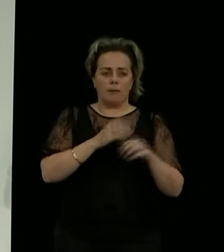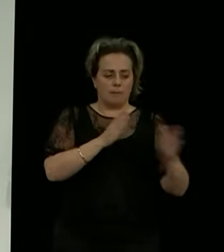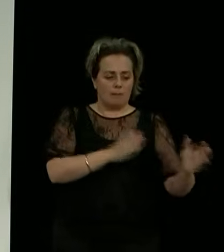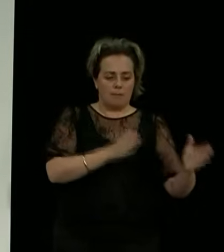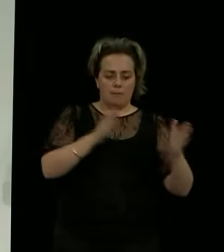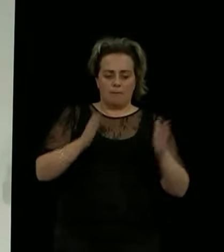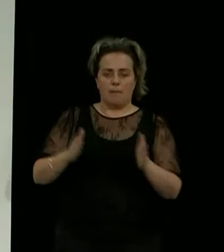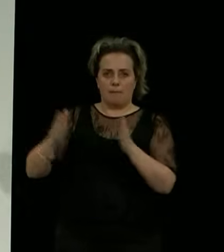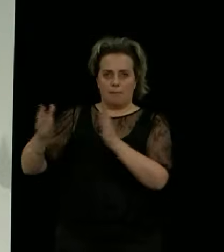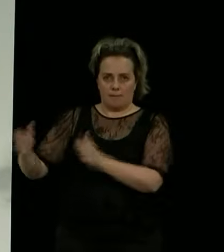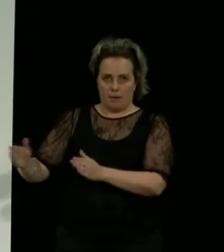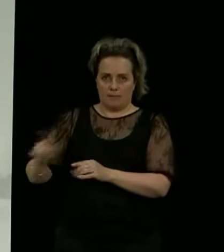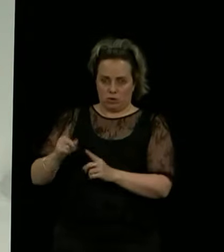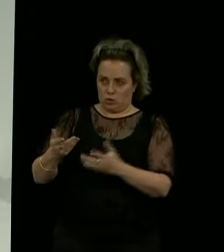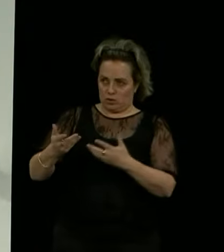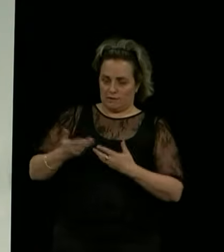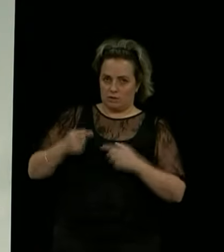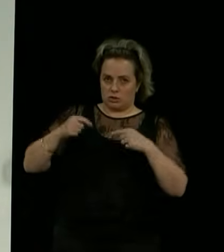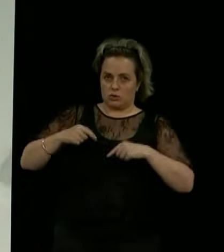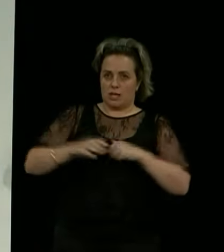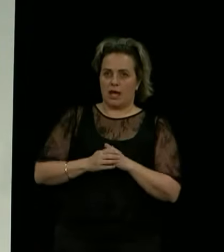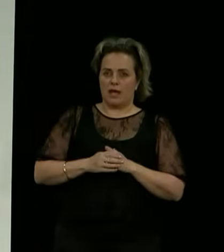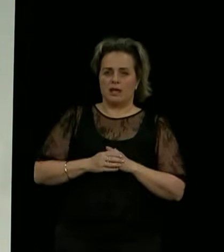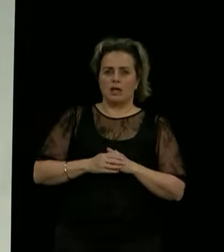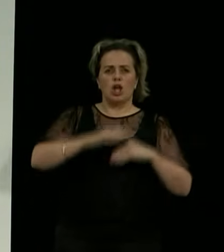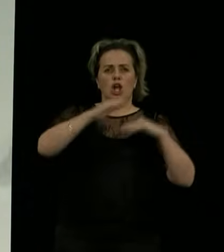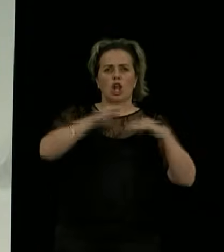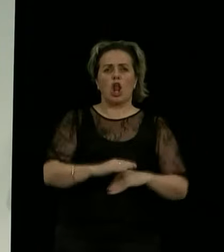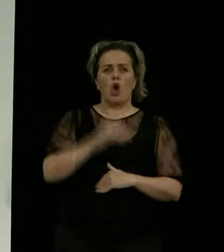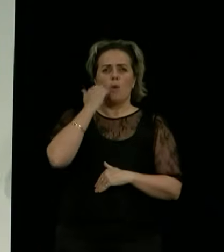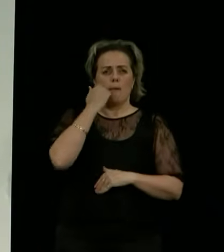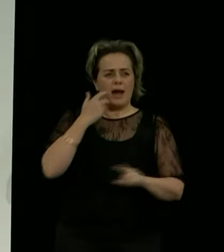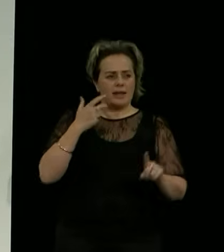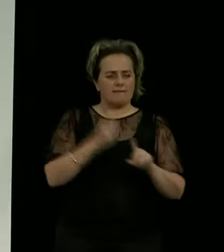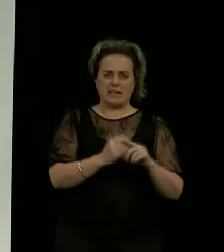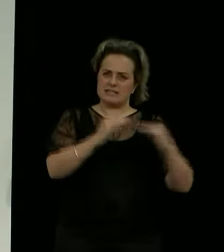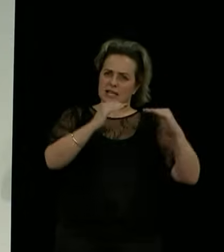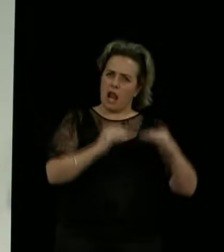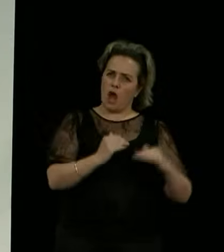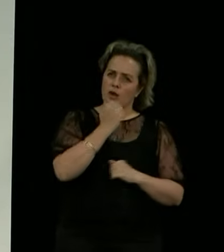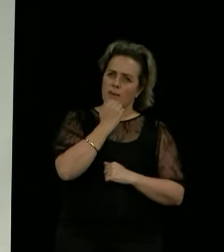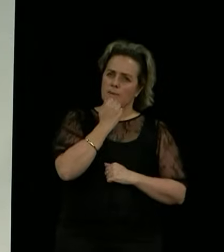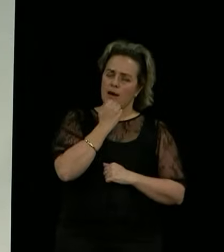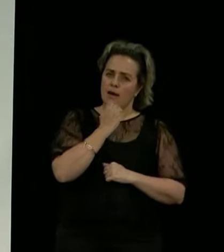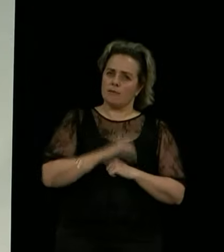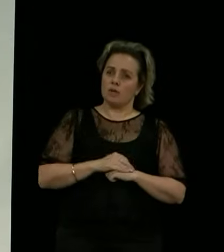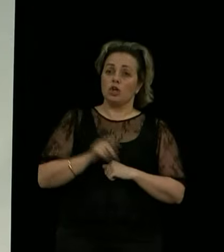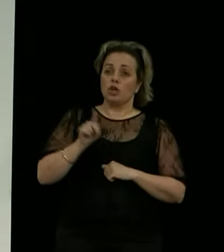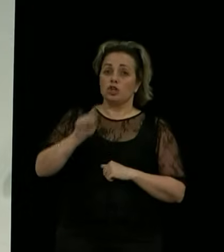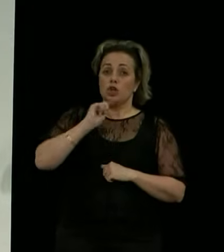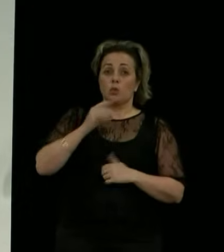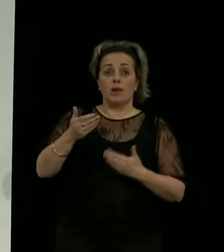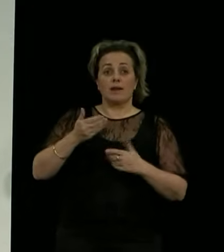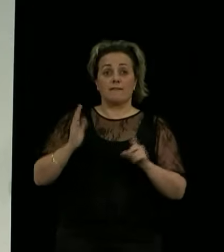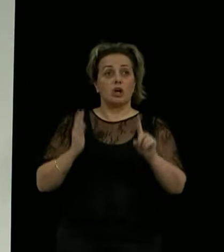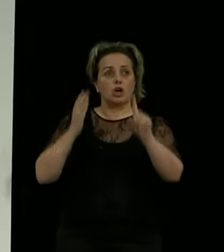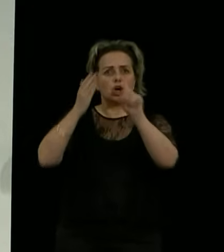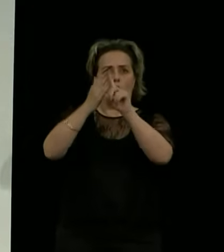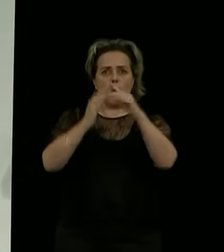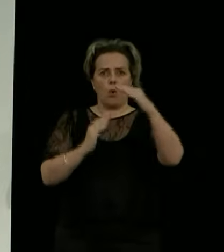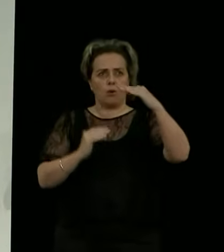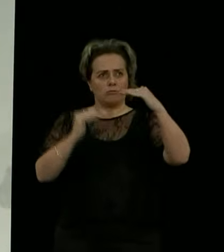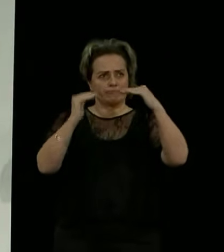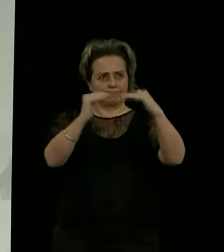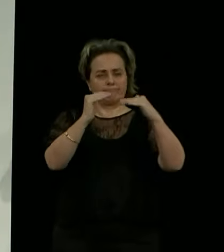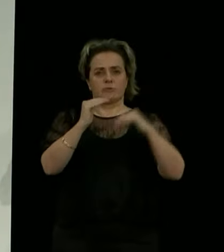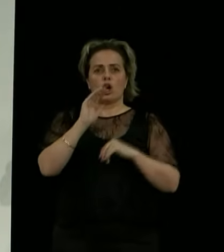us today, and the low Māori vaccination rates, will you set a benchmark for Māori vaccinations when